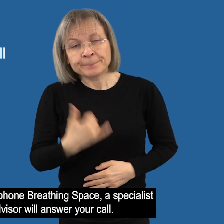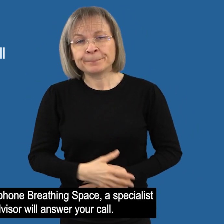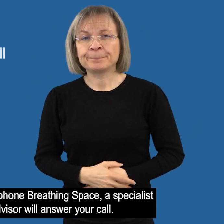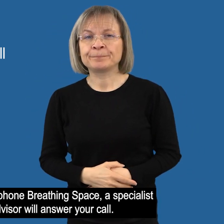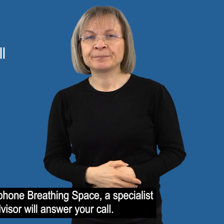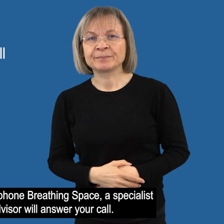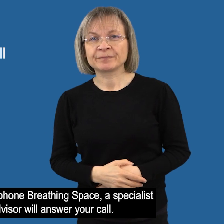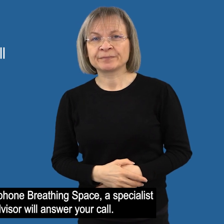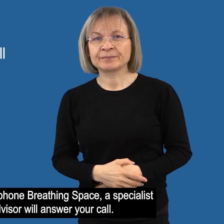your call.